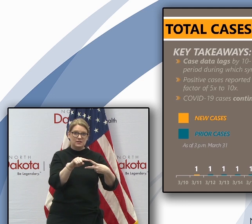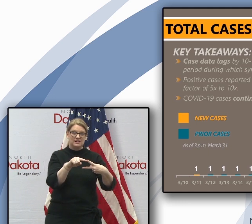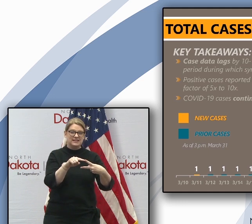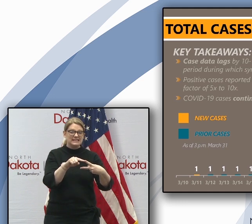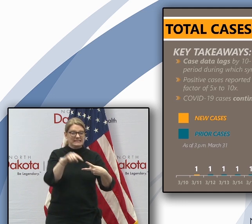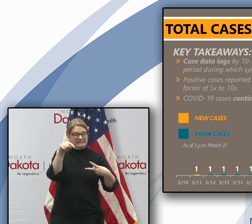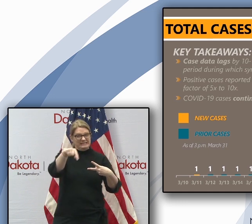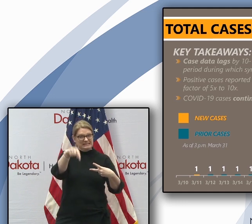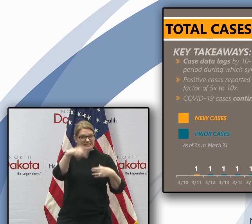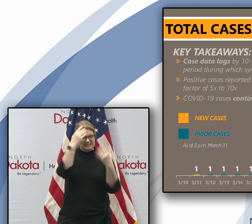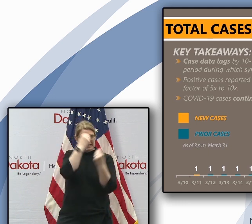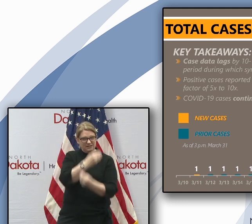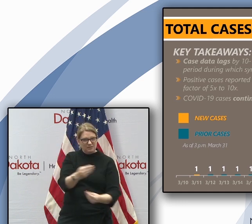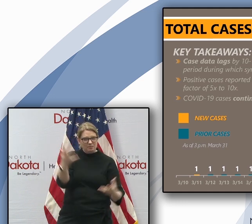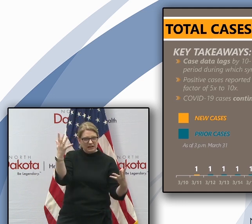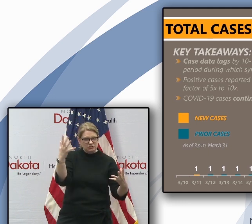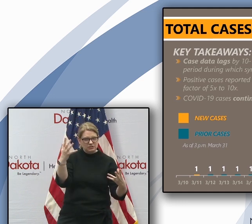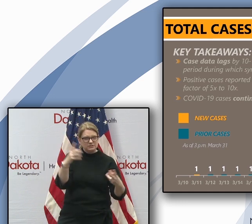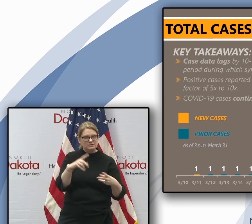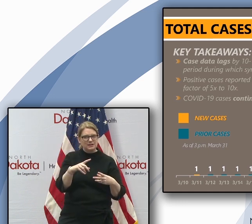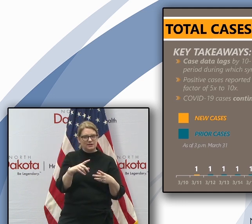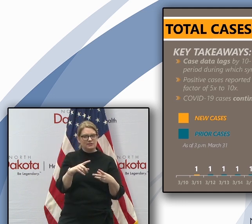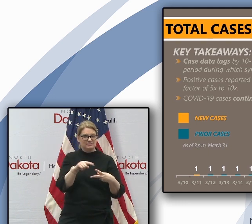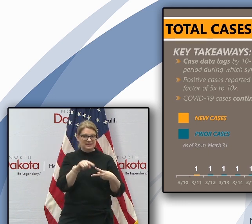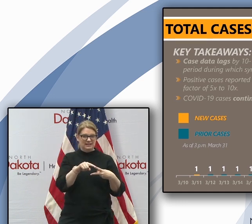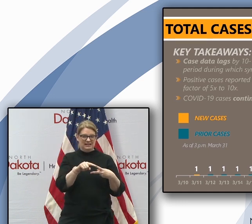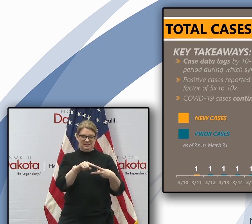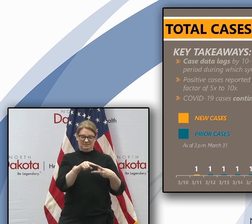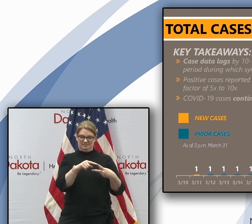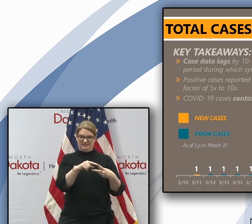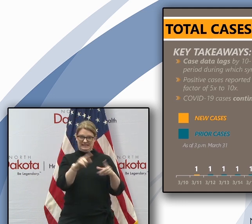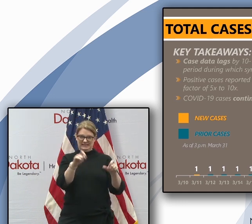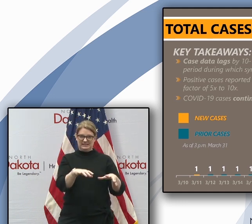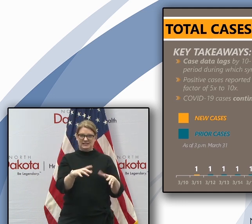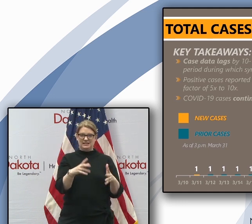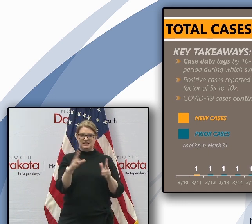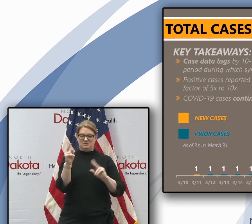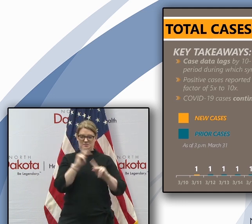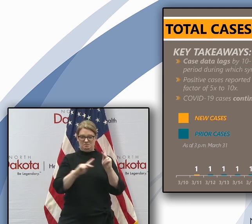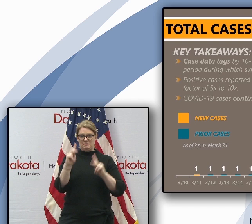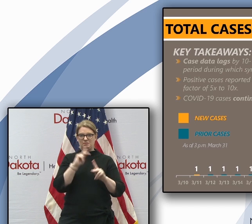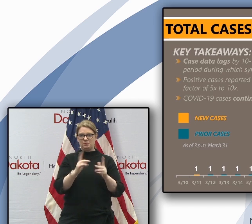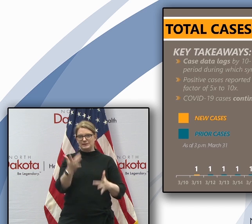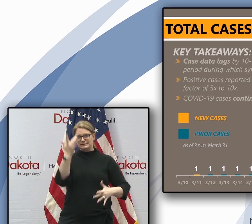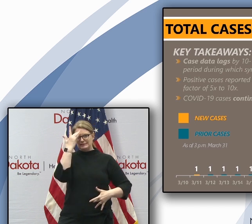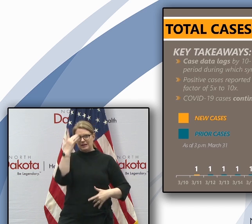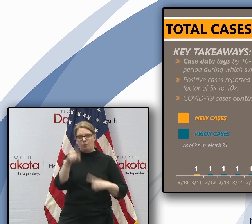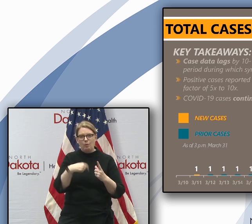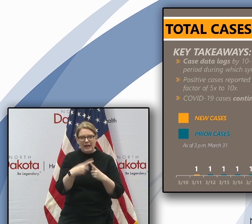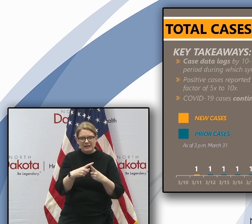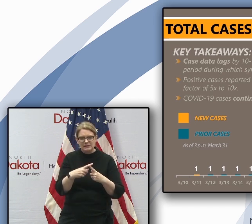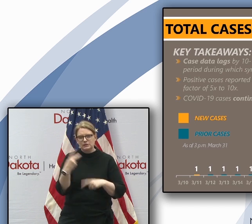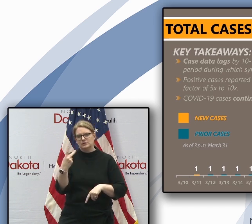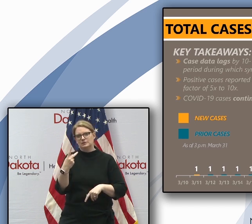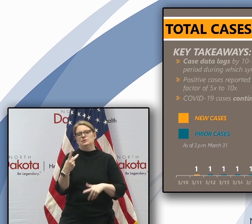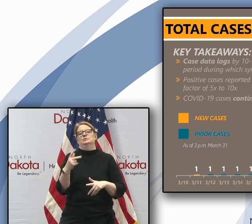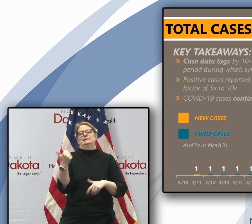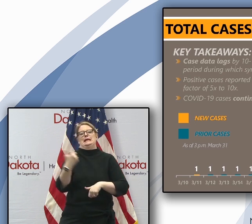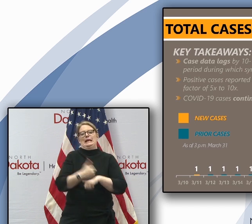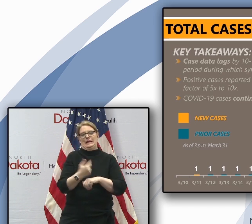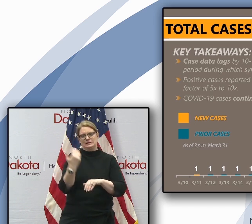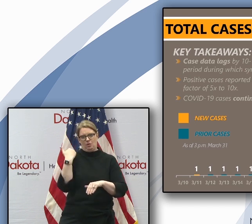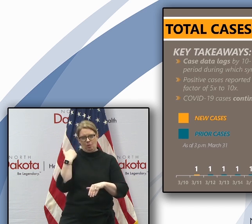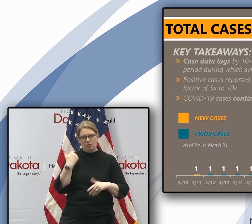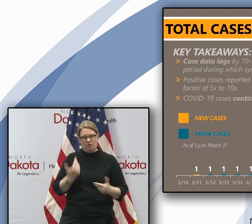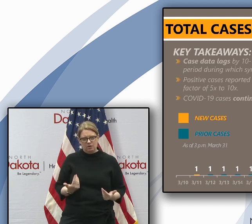reflects people that got sick at least 10 days ago and are now testing positive now. And it